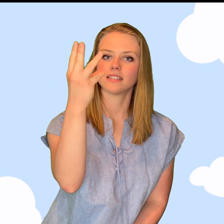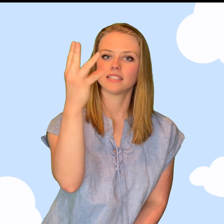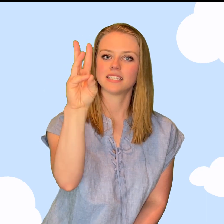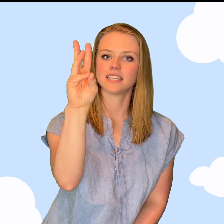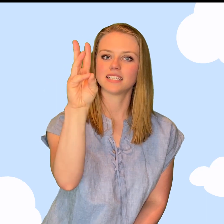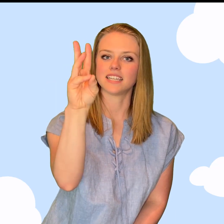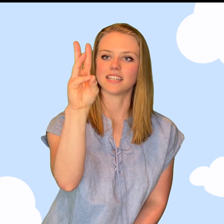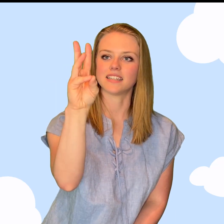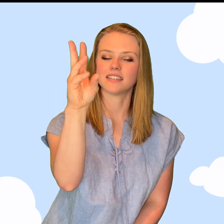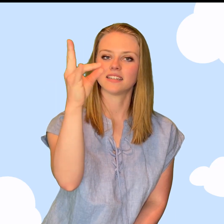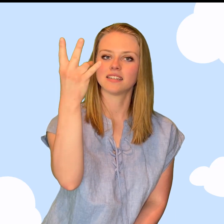16,